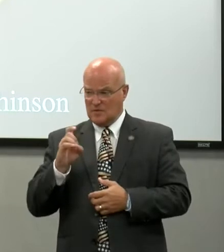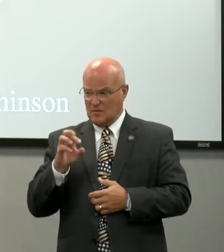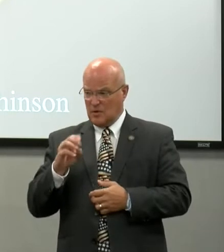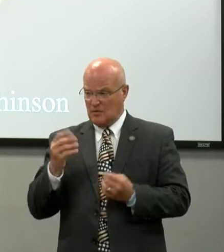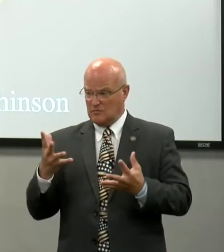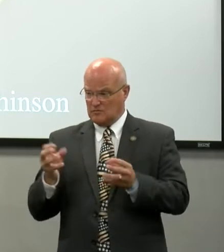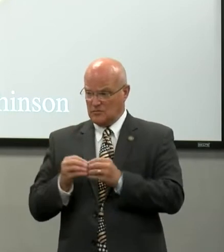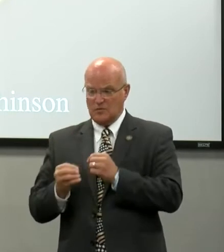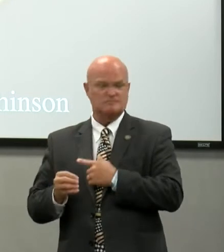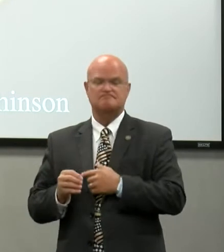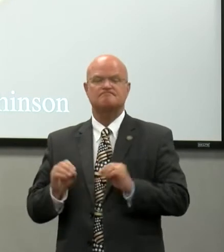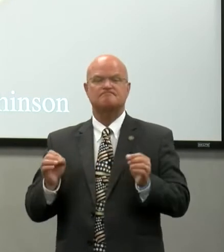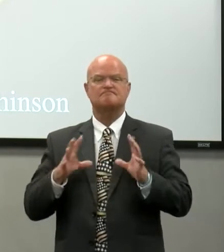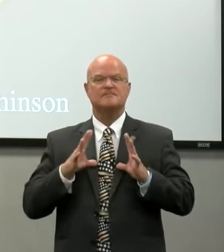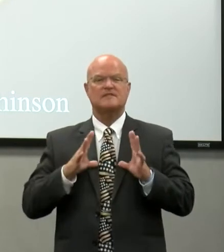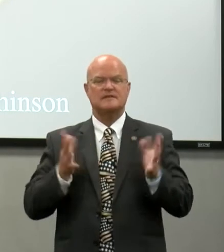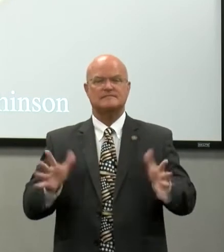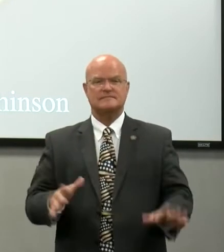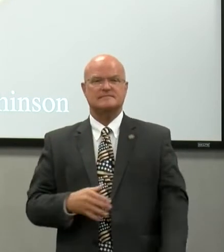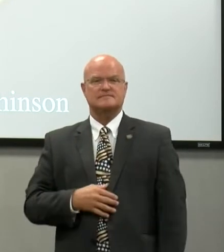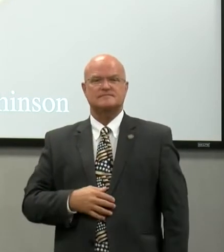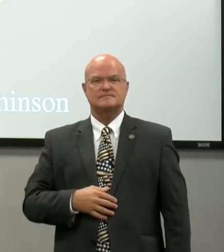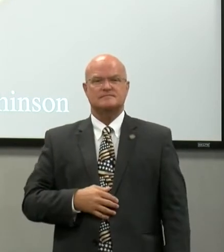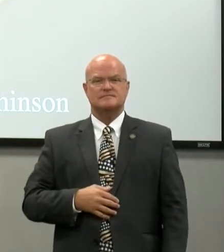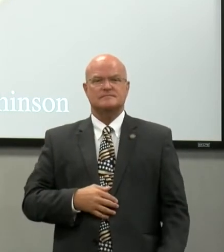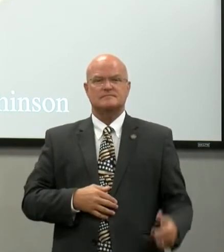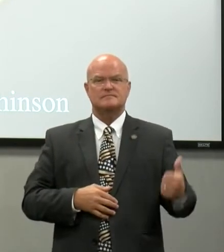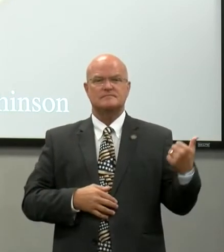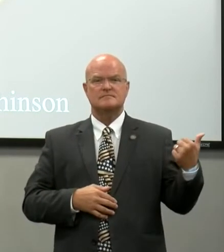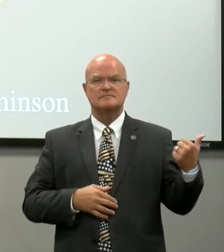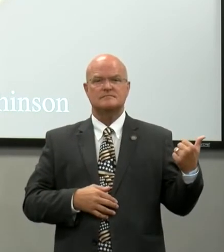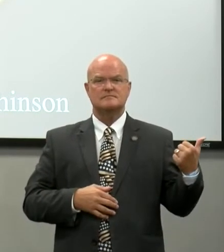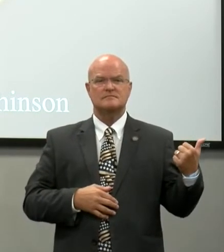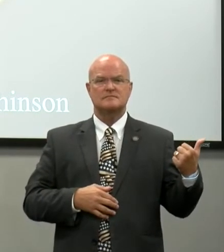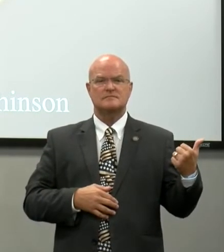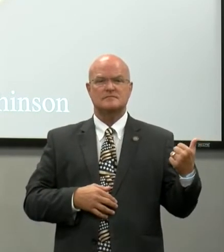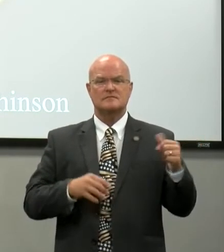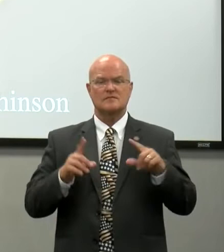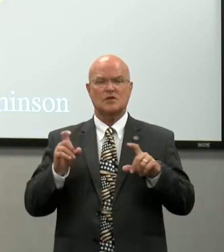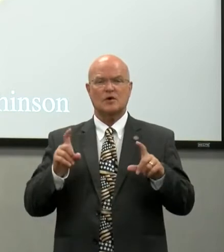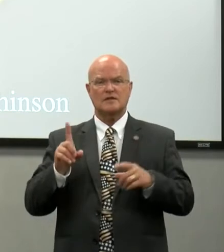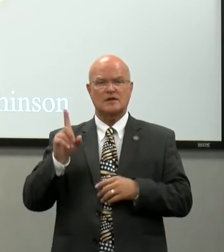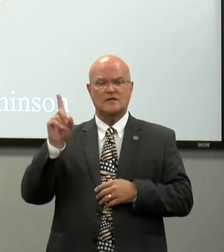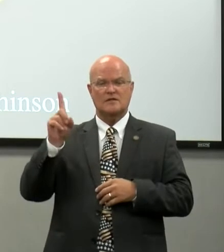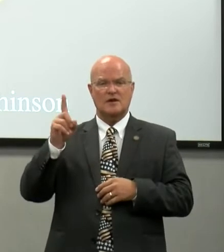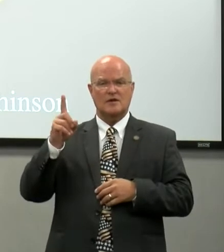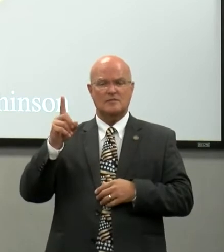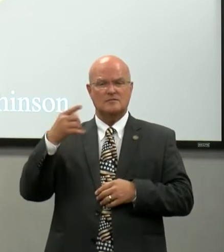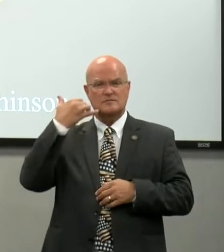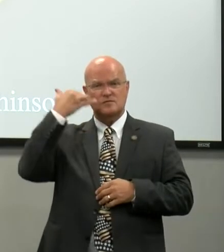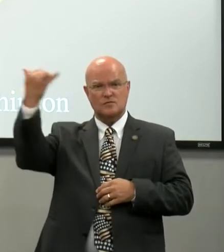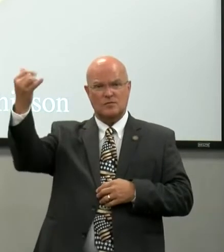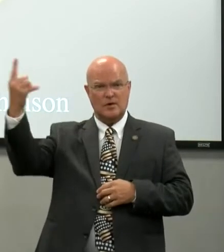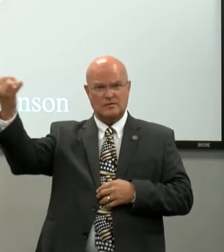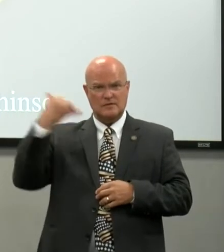have anything else there? As you said. Are there any questions from a remote